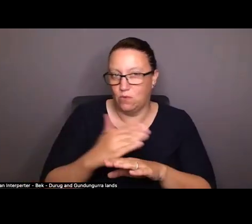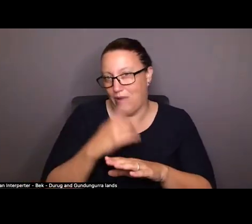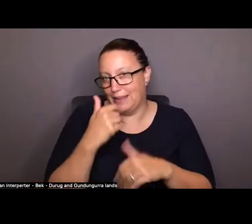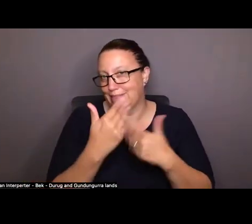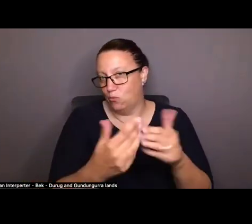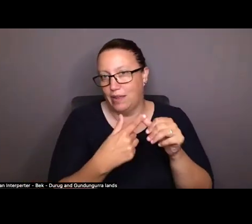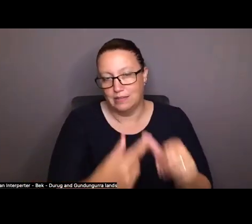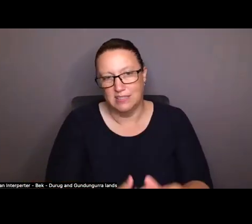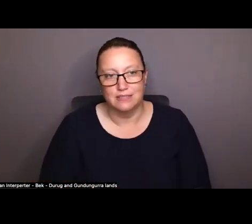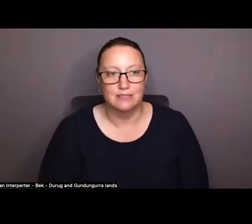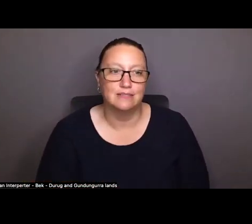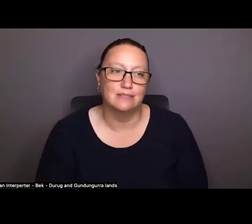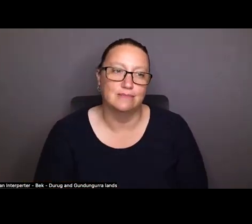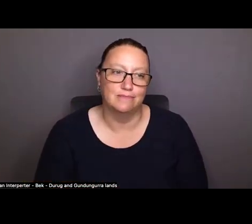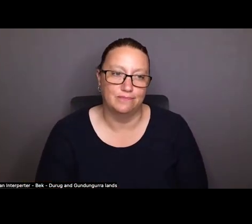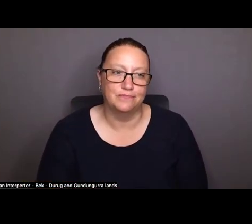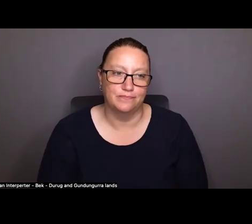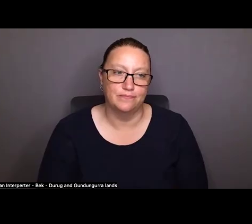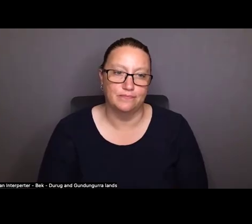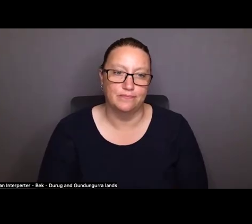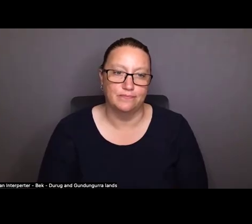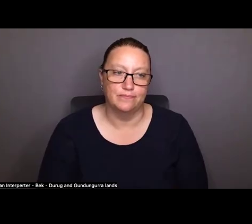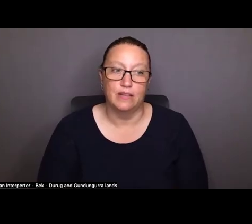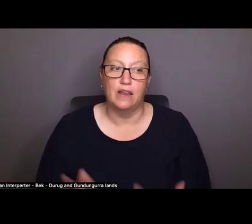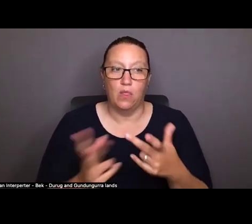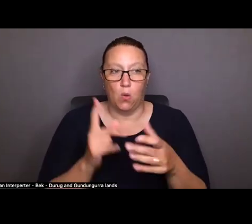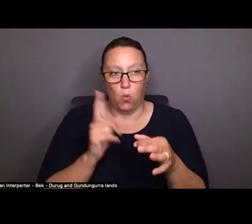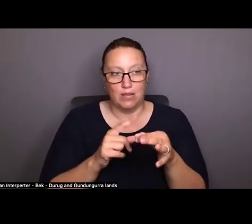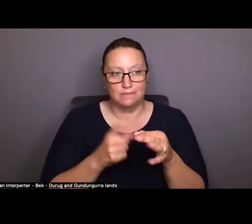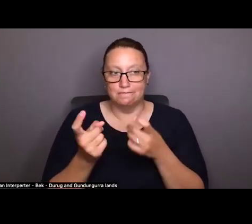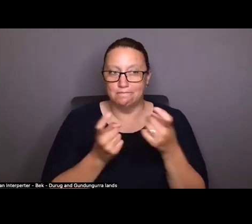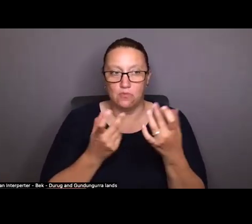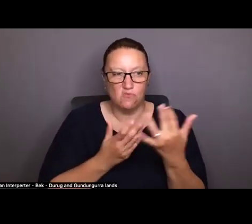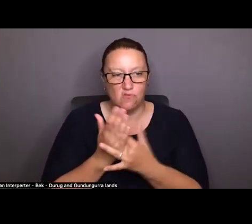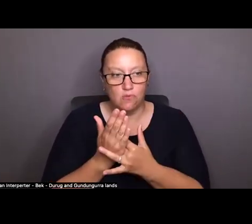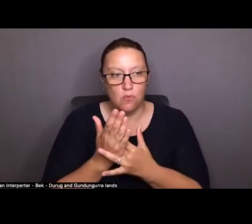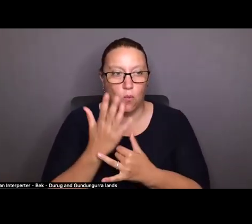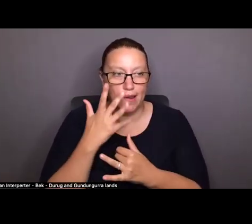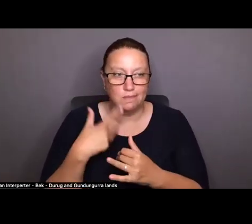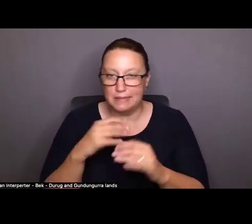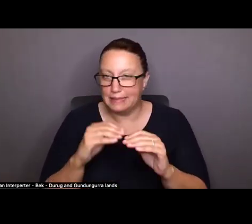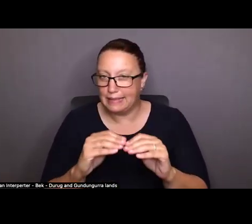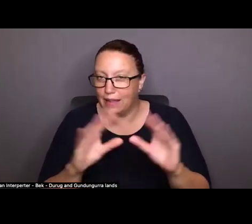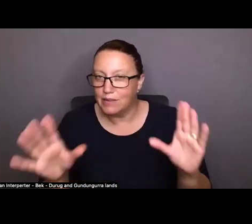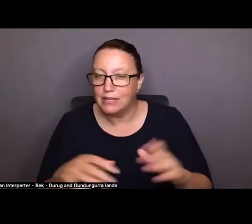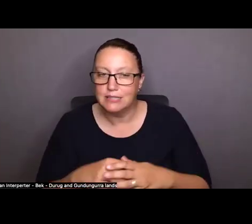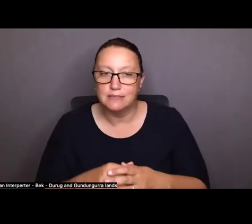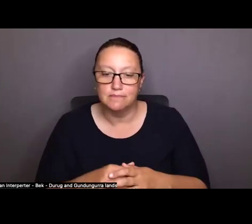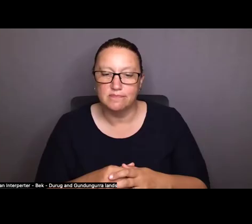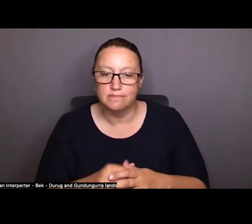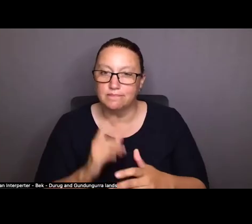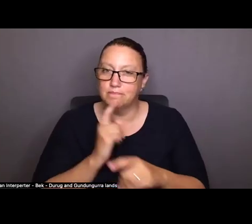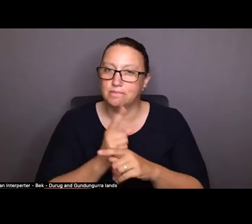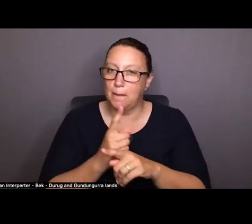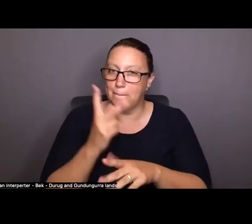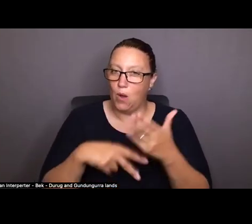There's another one that's come in while I'm getting that clarification. You mentioned that part of the fellowship